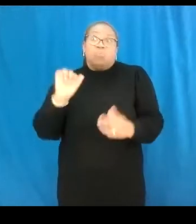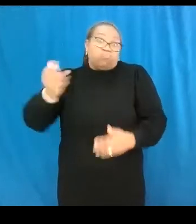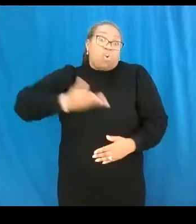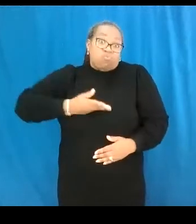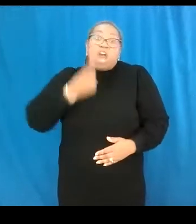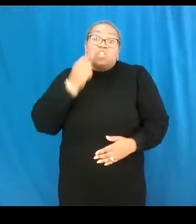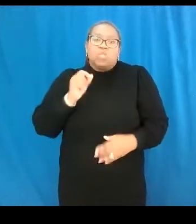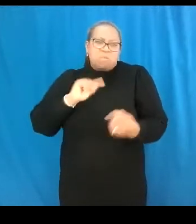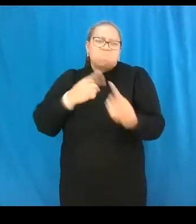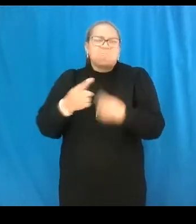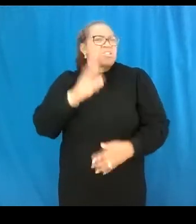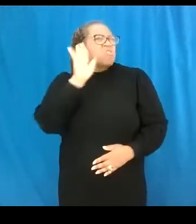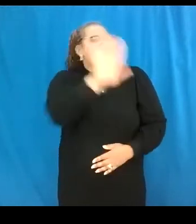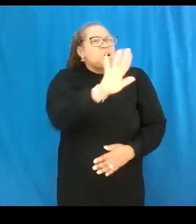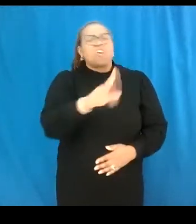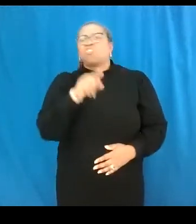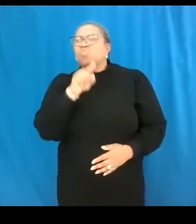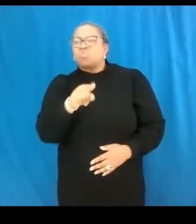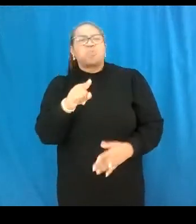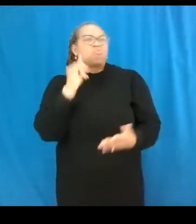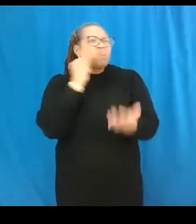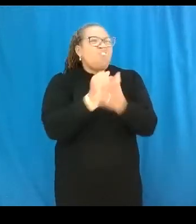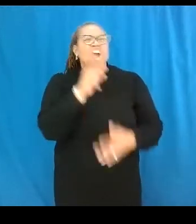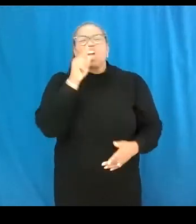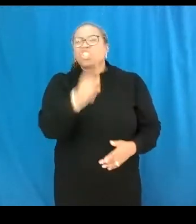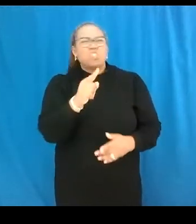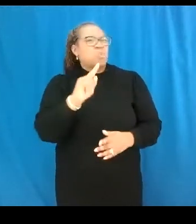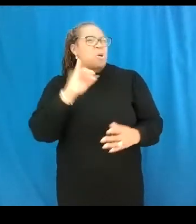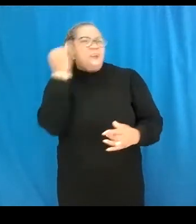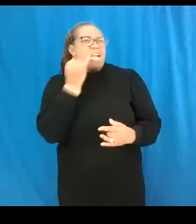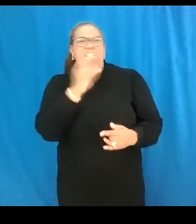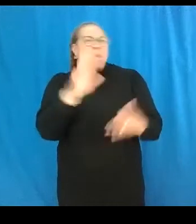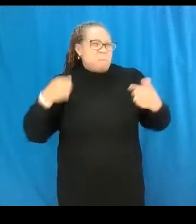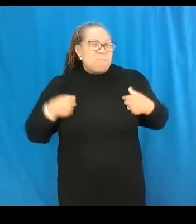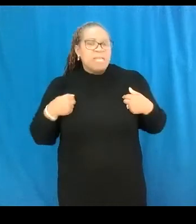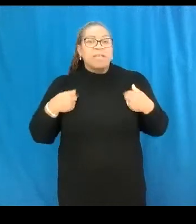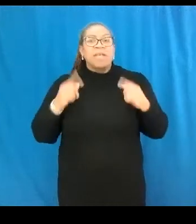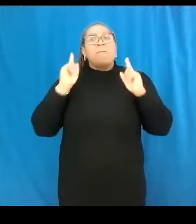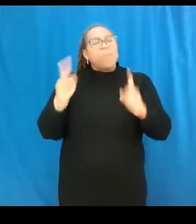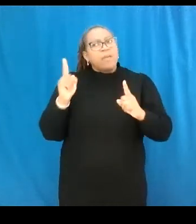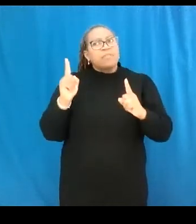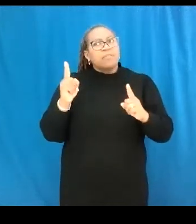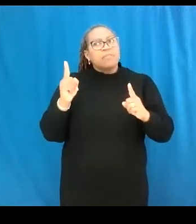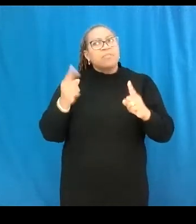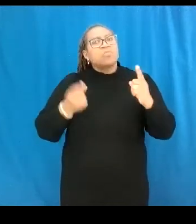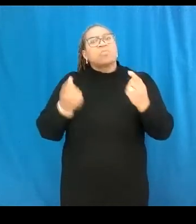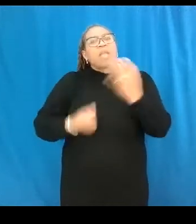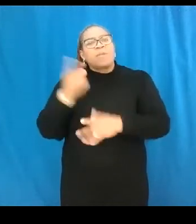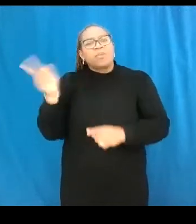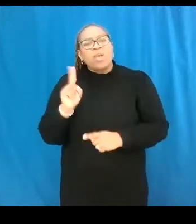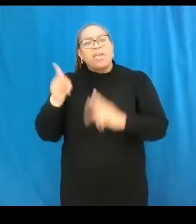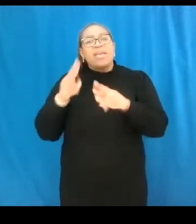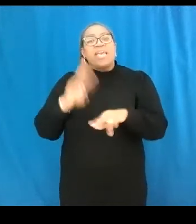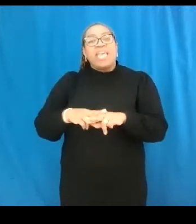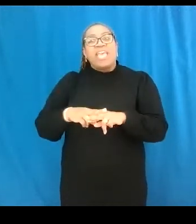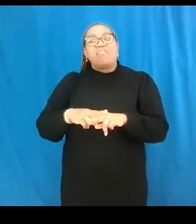to put that person in their place. But what about if you recognize in that moment that they are probably carrying